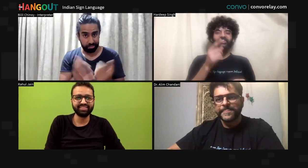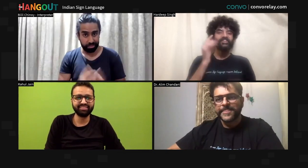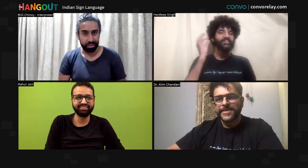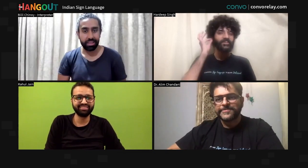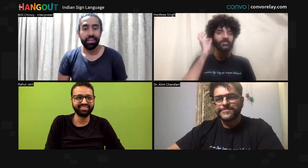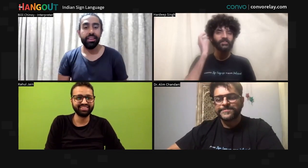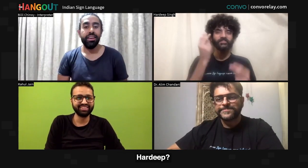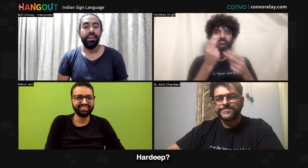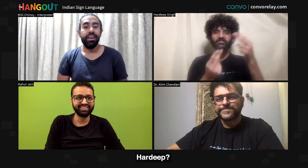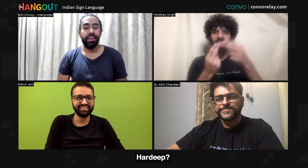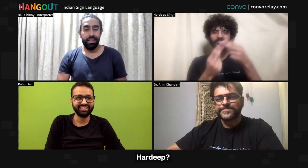Hadeep?